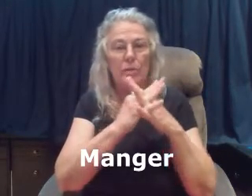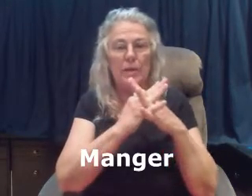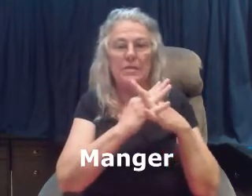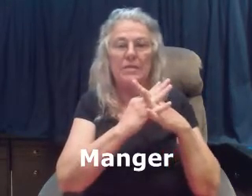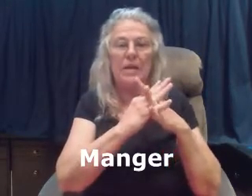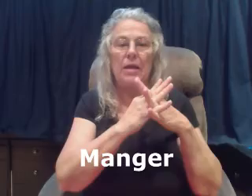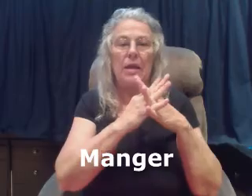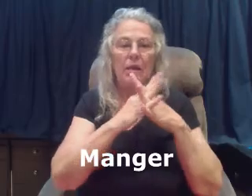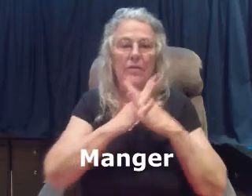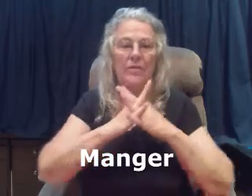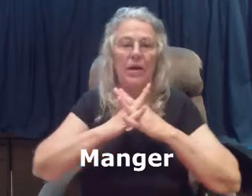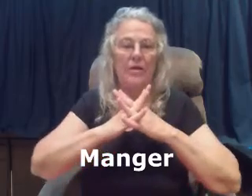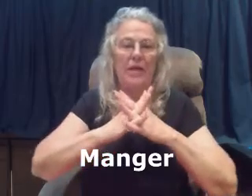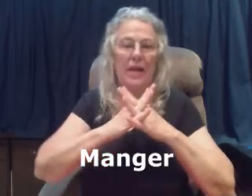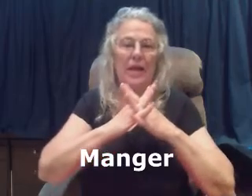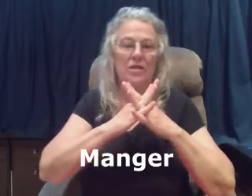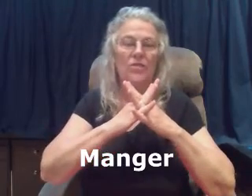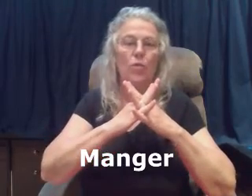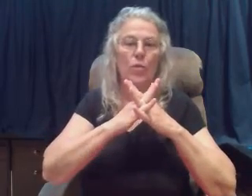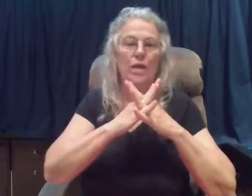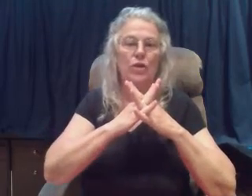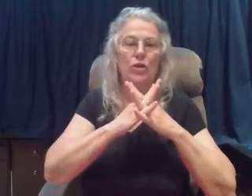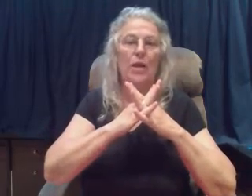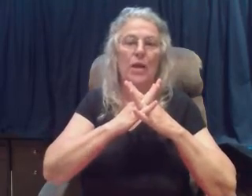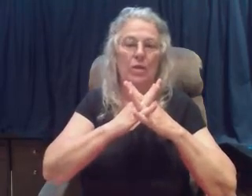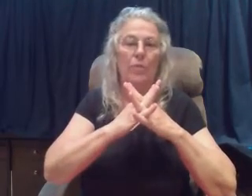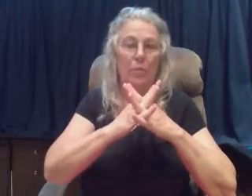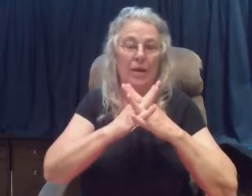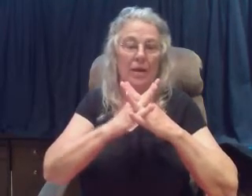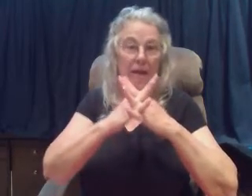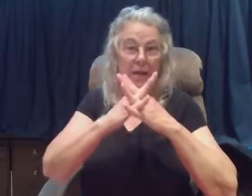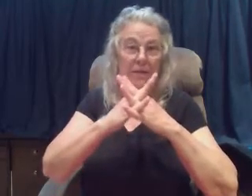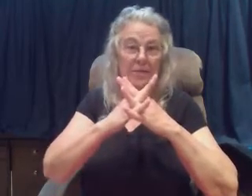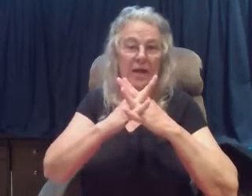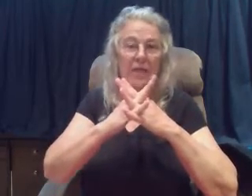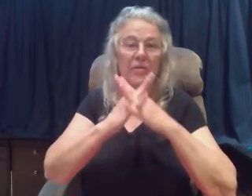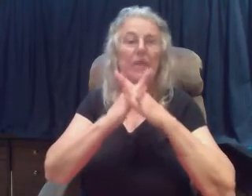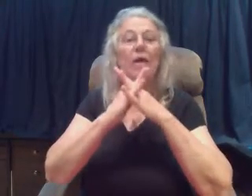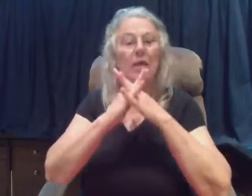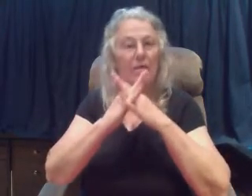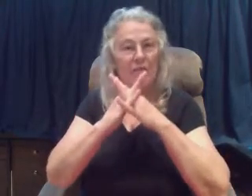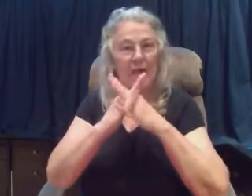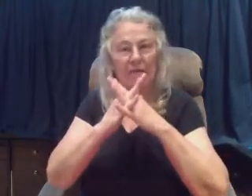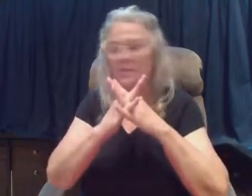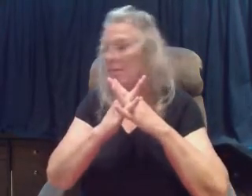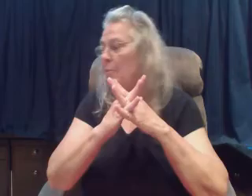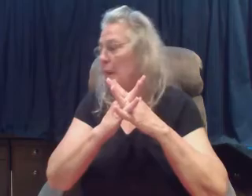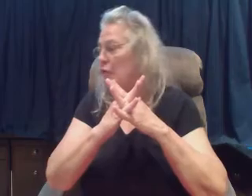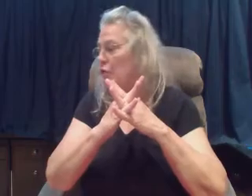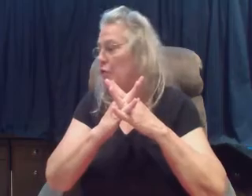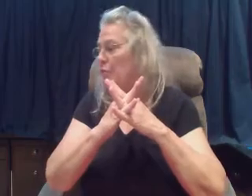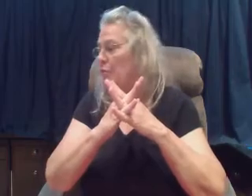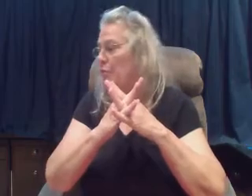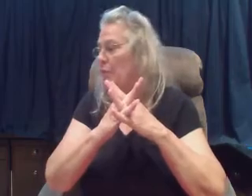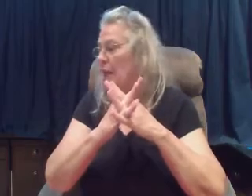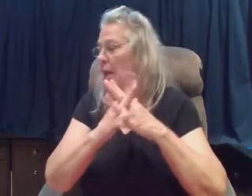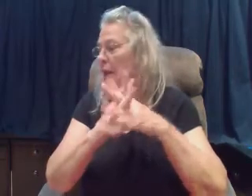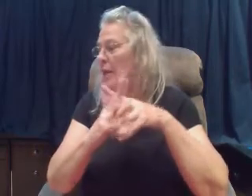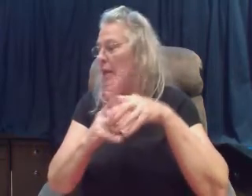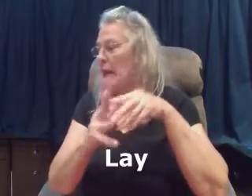normally see. That's kind of that X formation, and they put the hay inside of it. That's the manger.